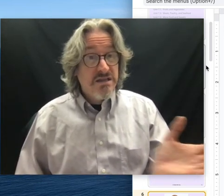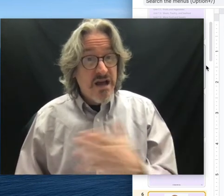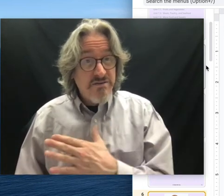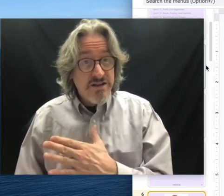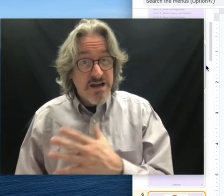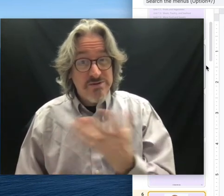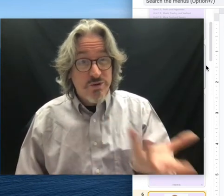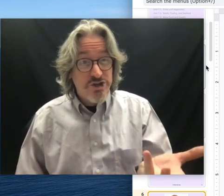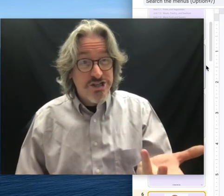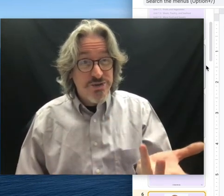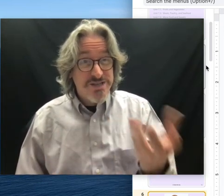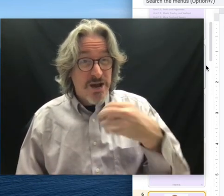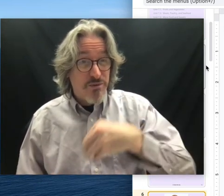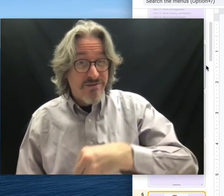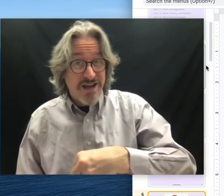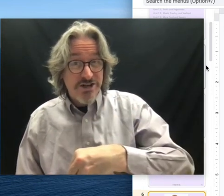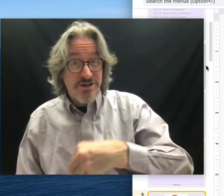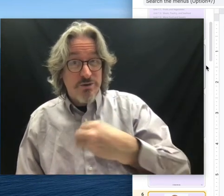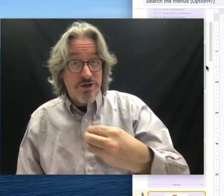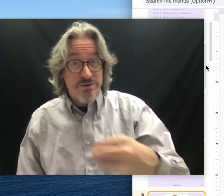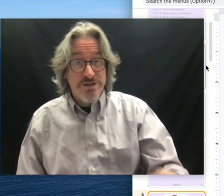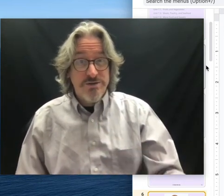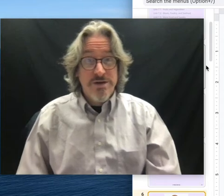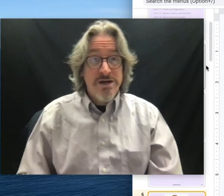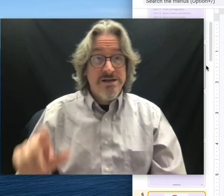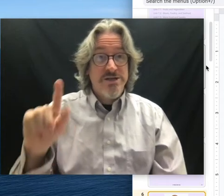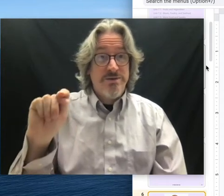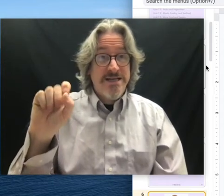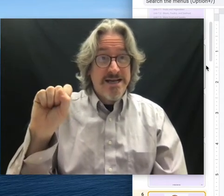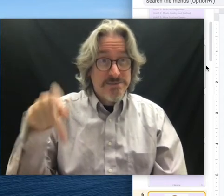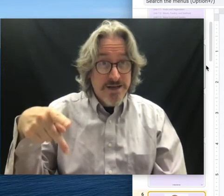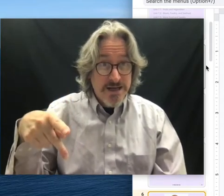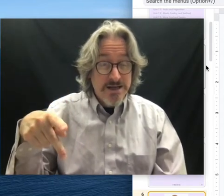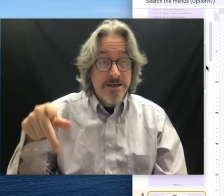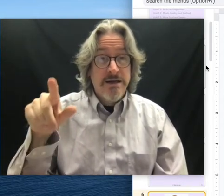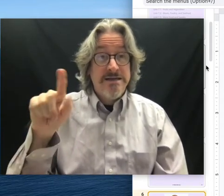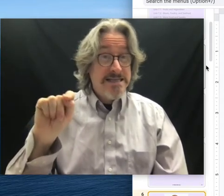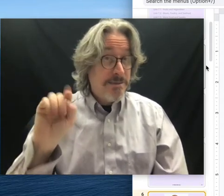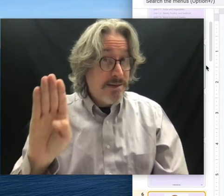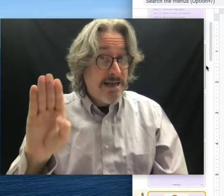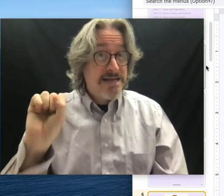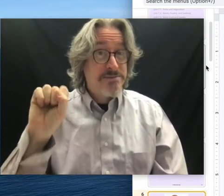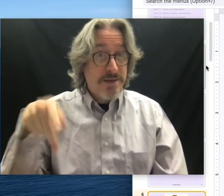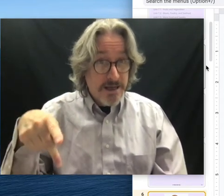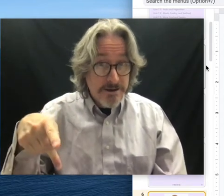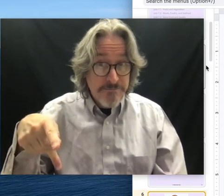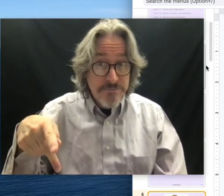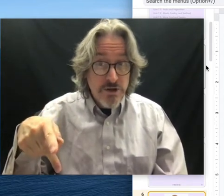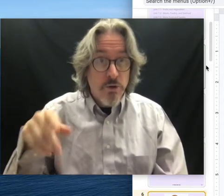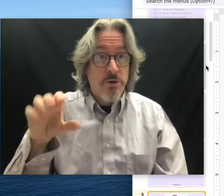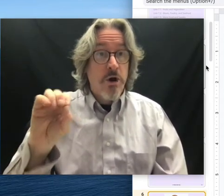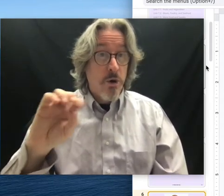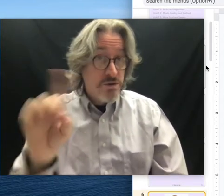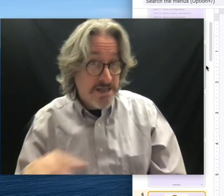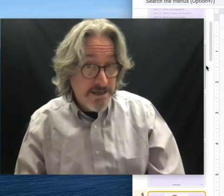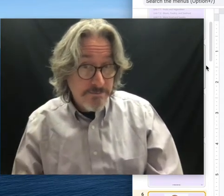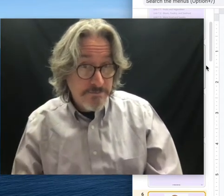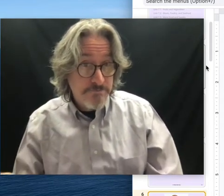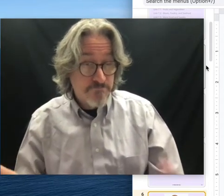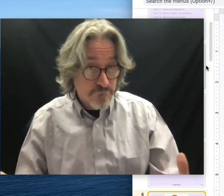A lot of the times we'll just use the abbreviation that we're used to. So TSP, TBSP, or